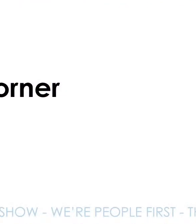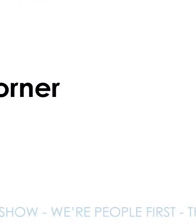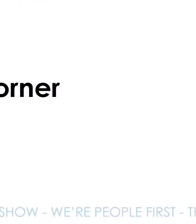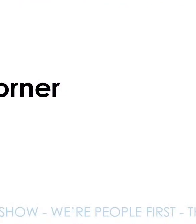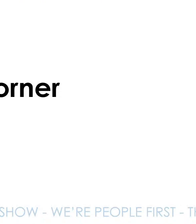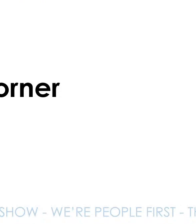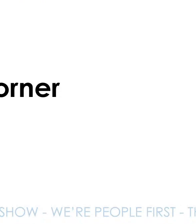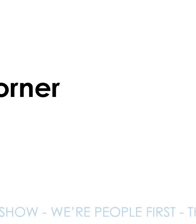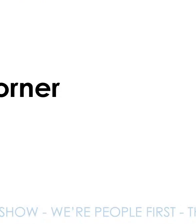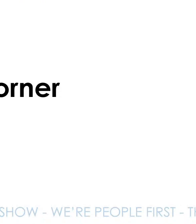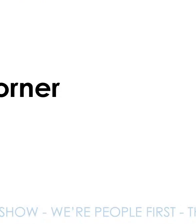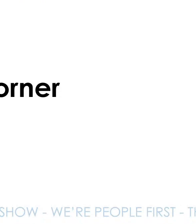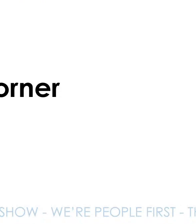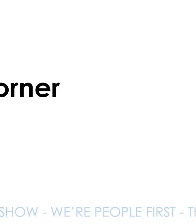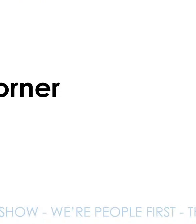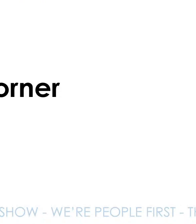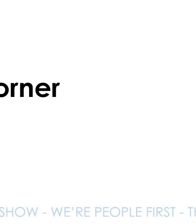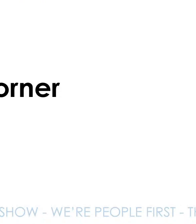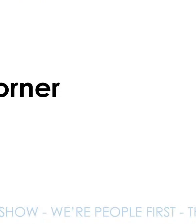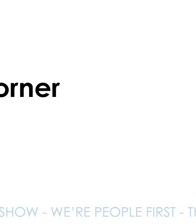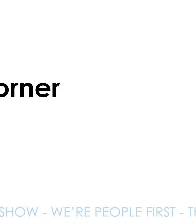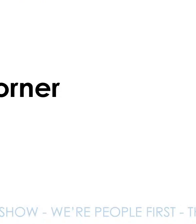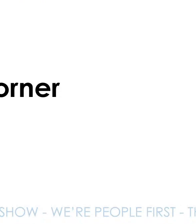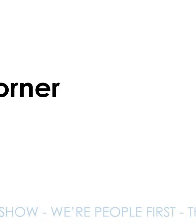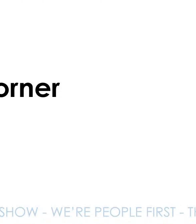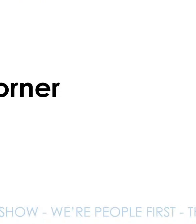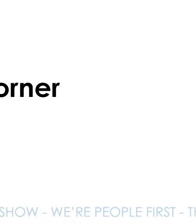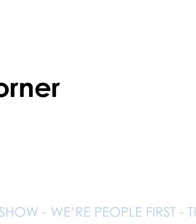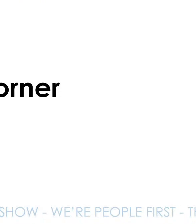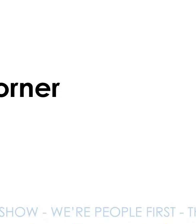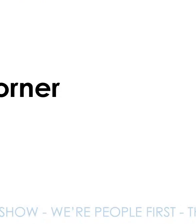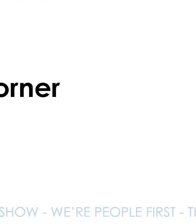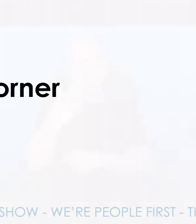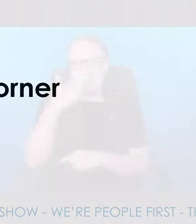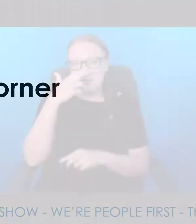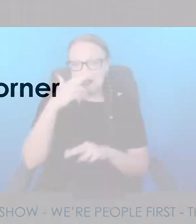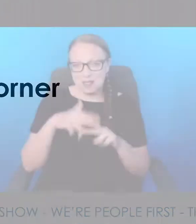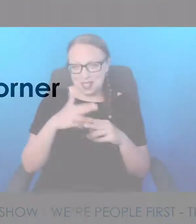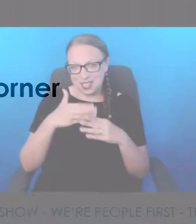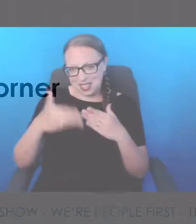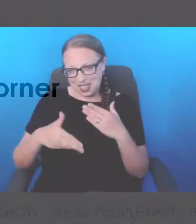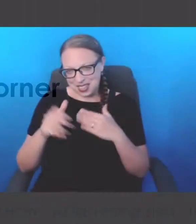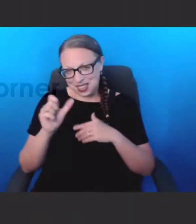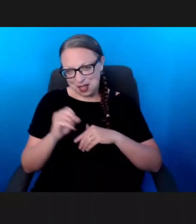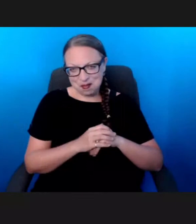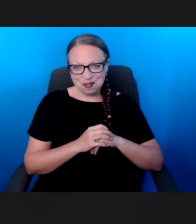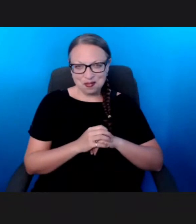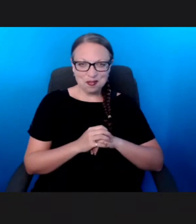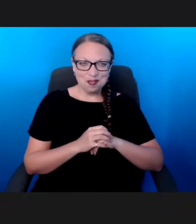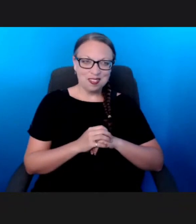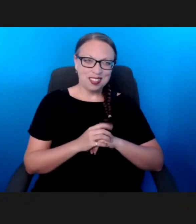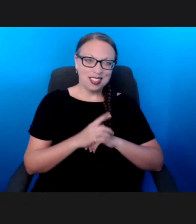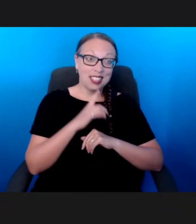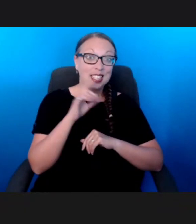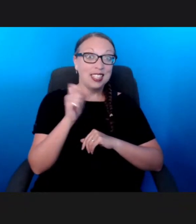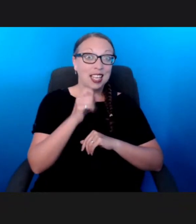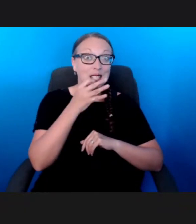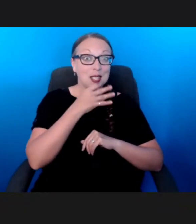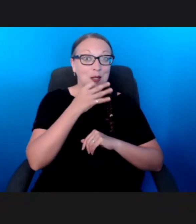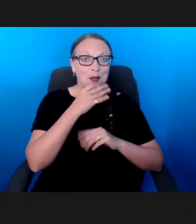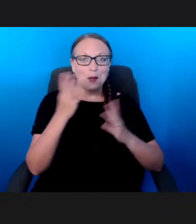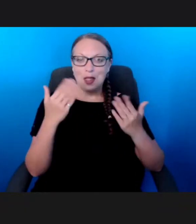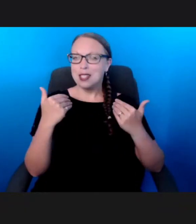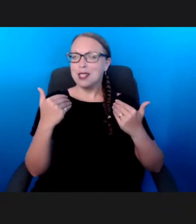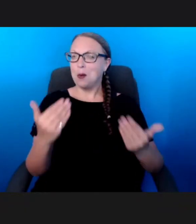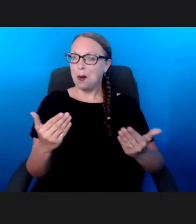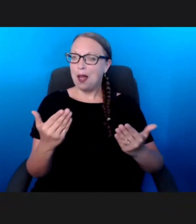corner. so far, but we really do have fun at the end. Yep. In fact, that's going to be coming up. Why don't we just move